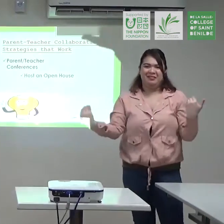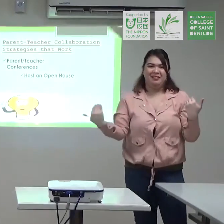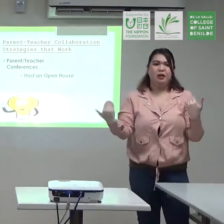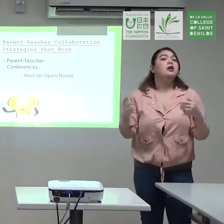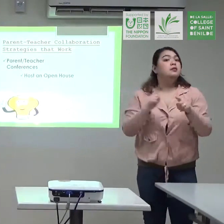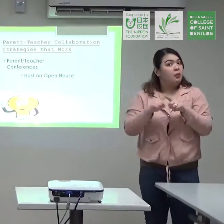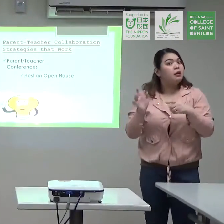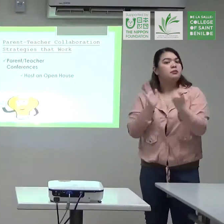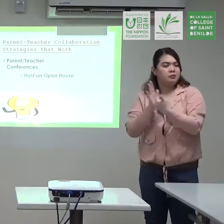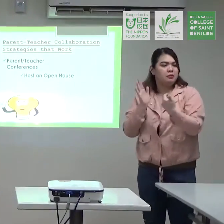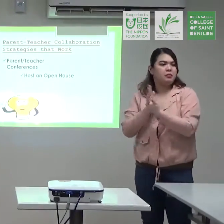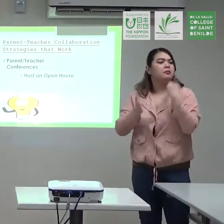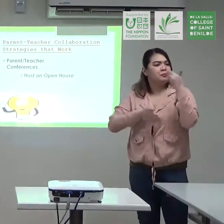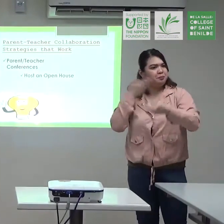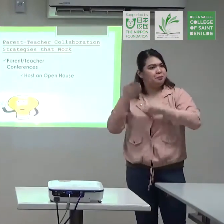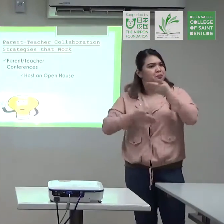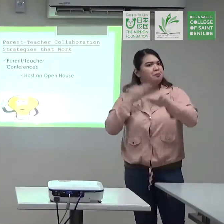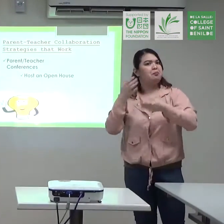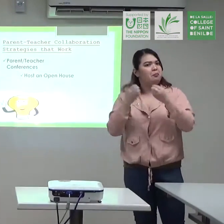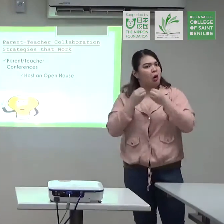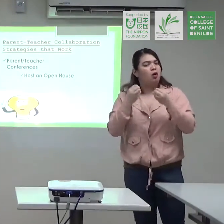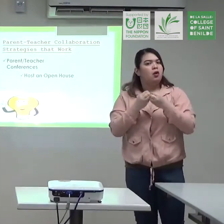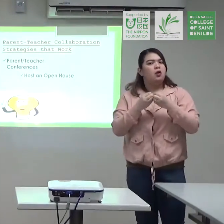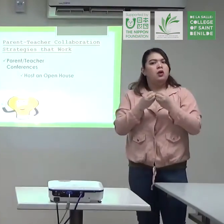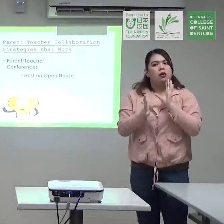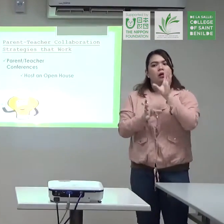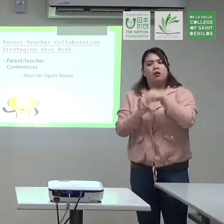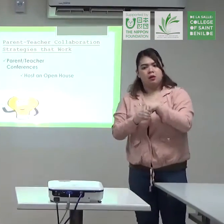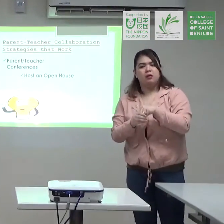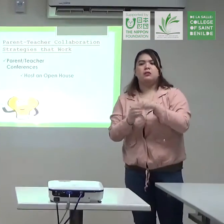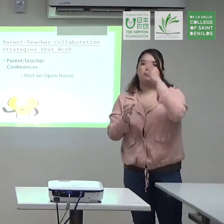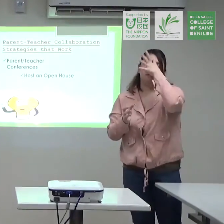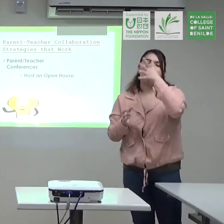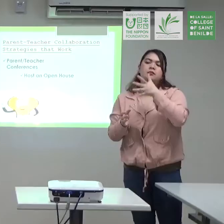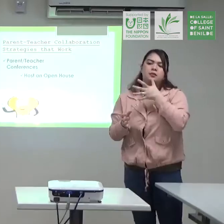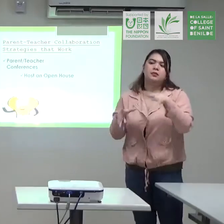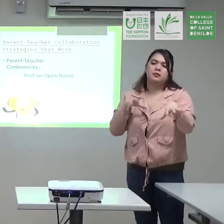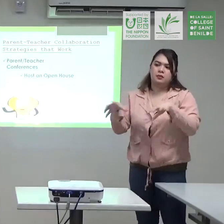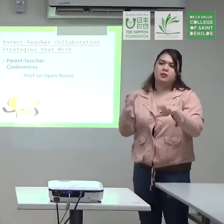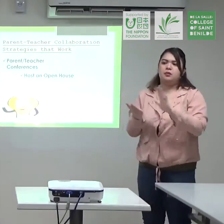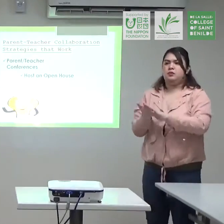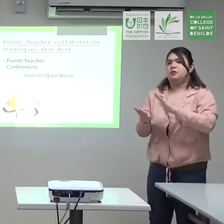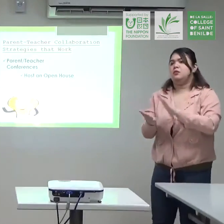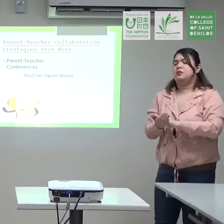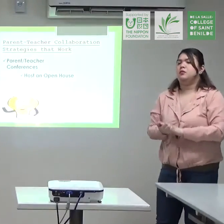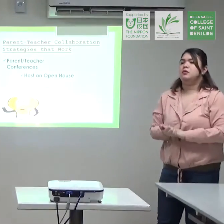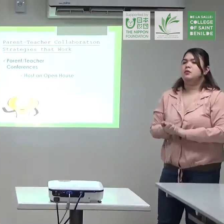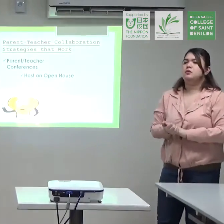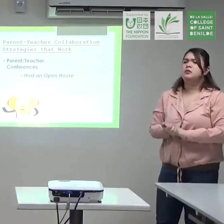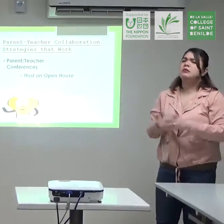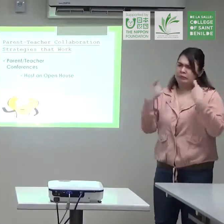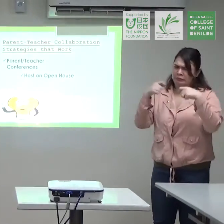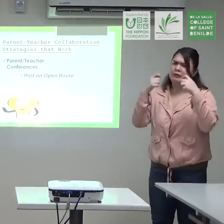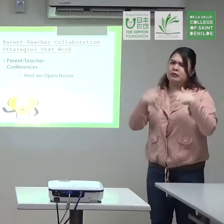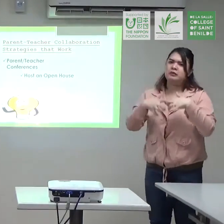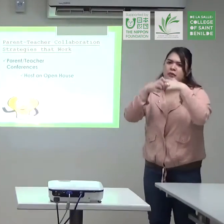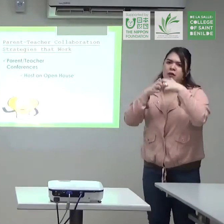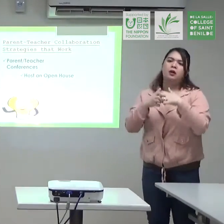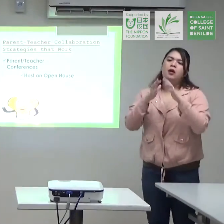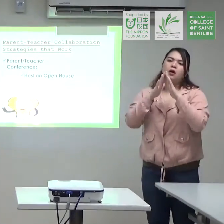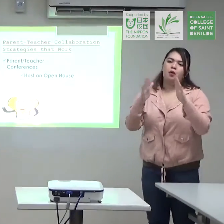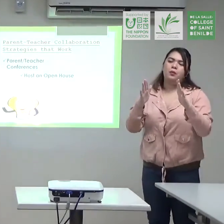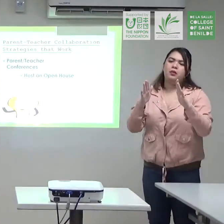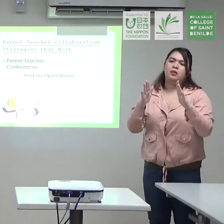actually involvement of parents in school activities. So come up with an open house. Do